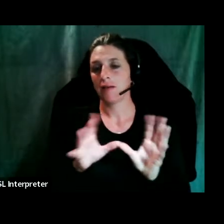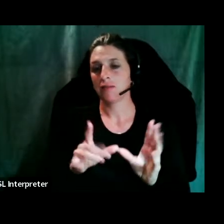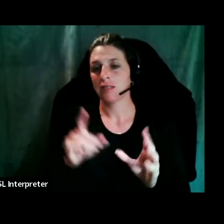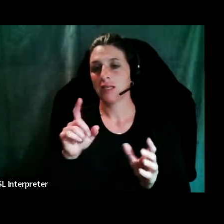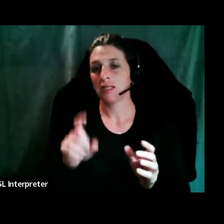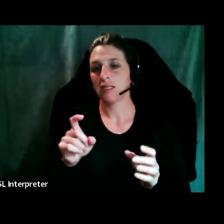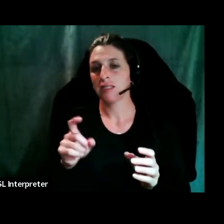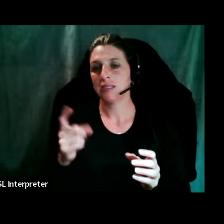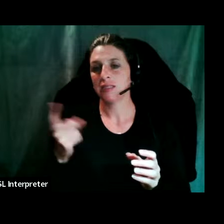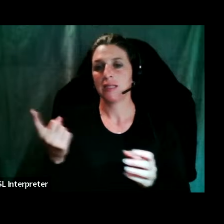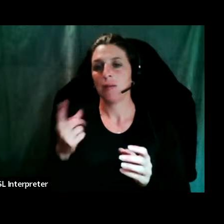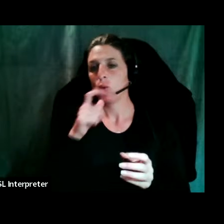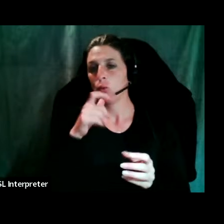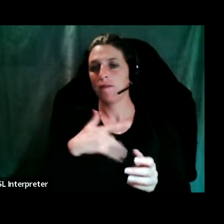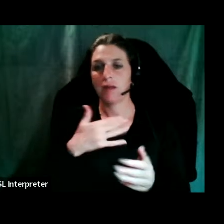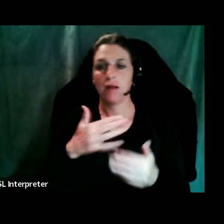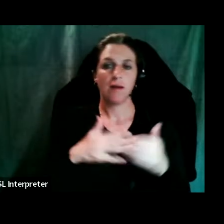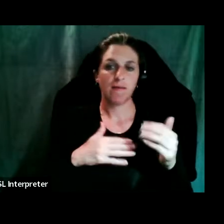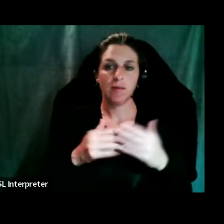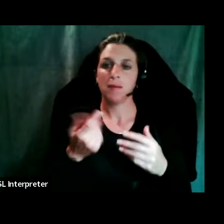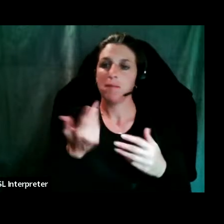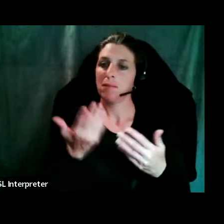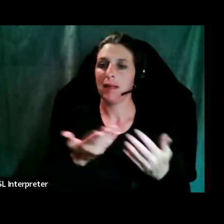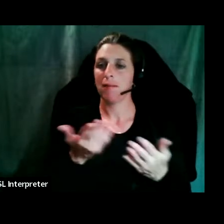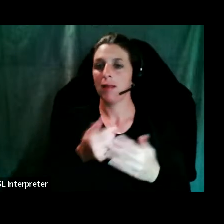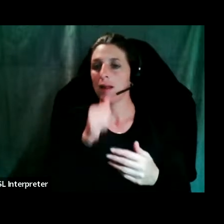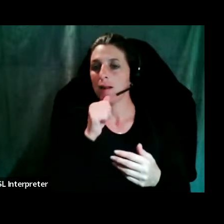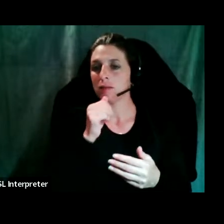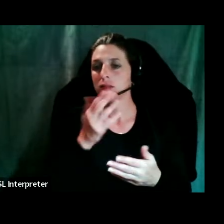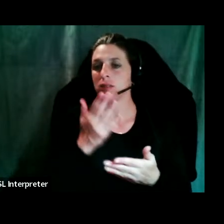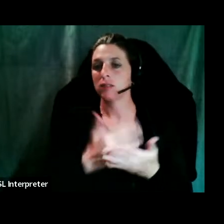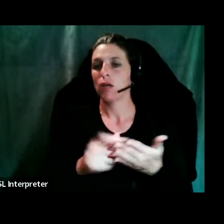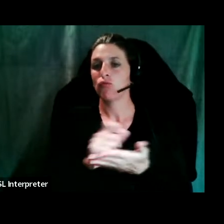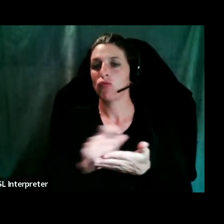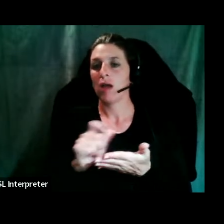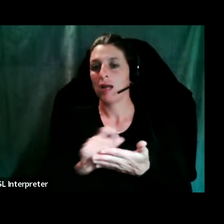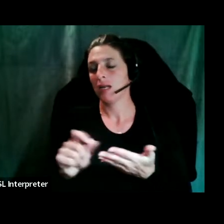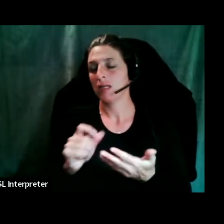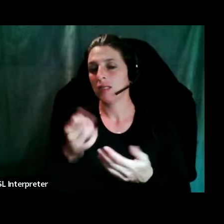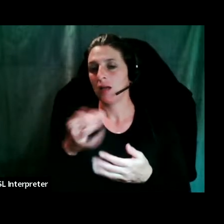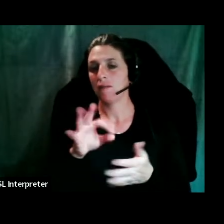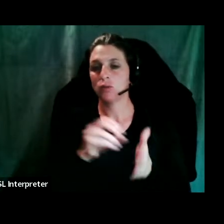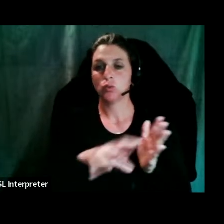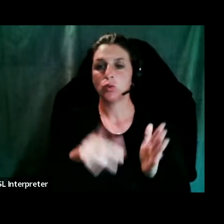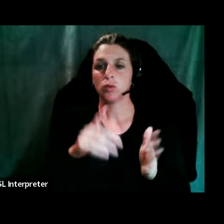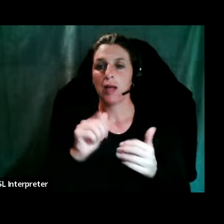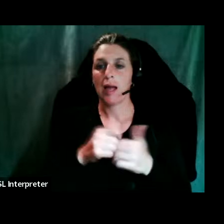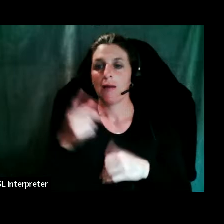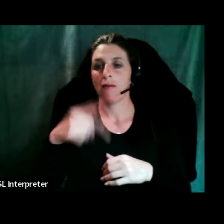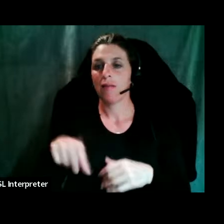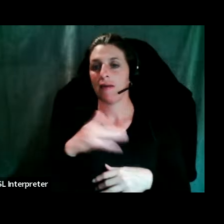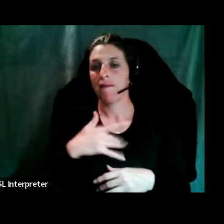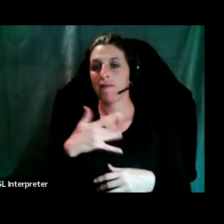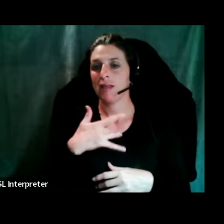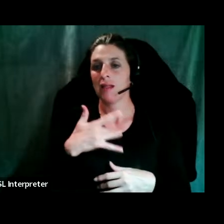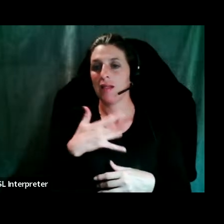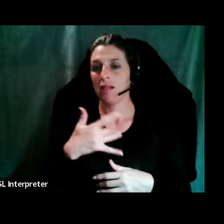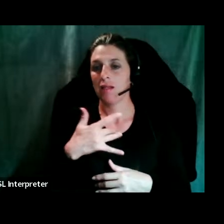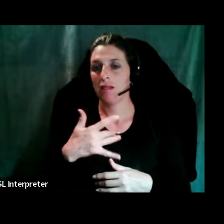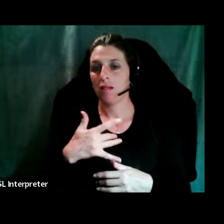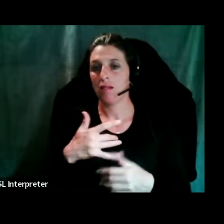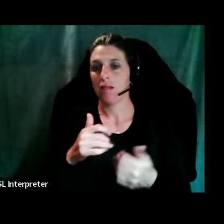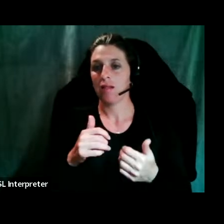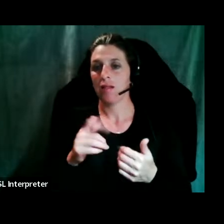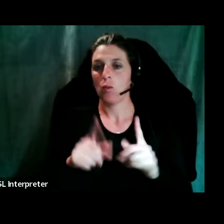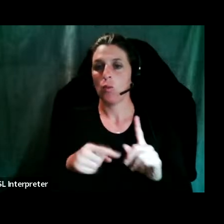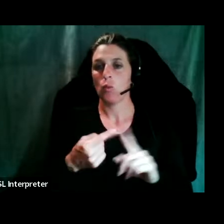felt comfortable, and maybe it's anonymous, but just some writings of some students, how they feel around, how it makes them feel